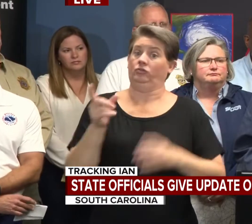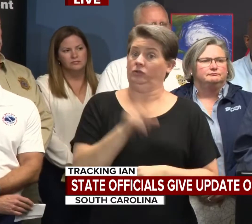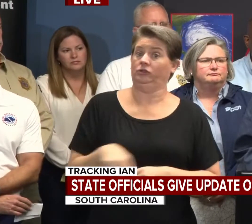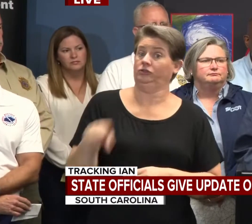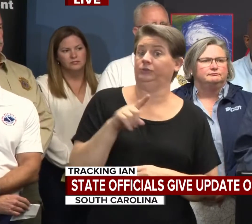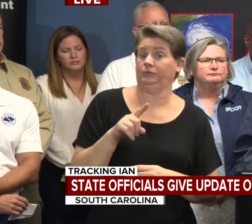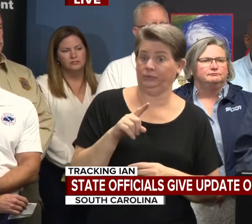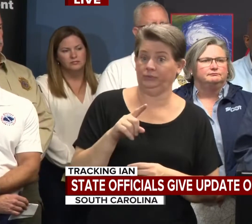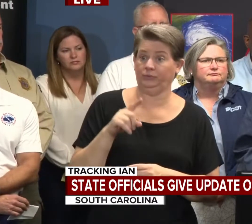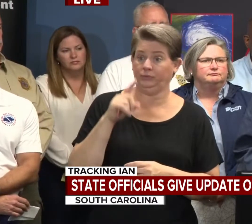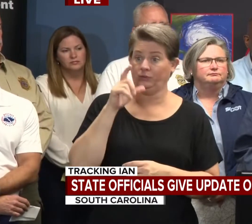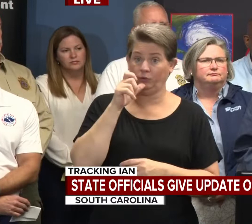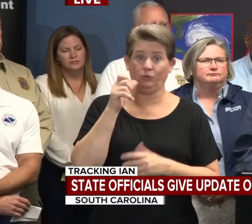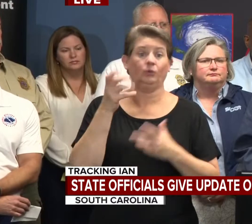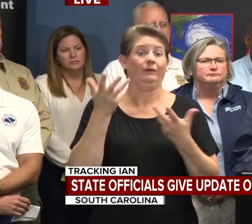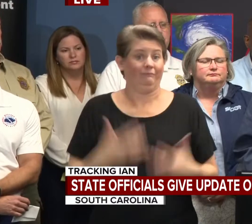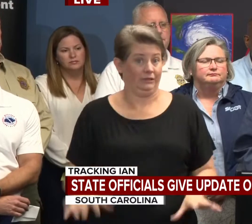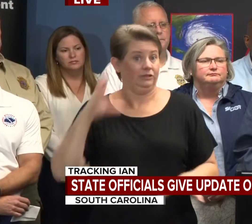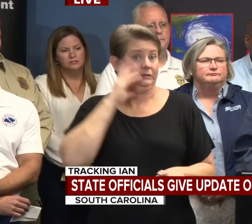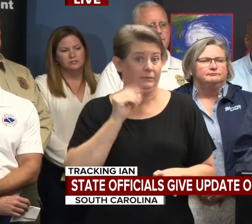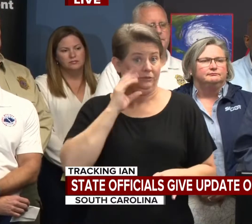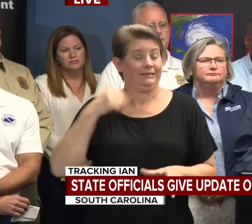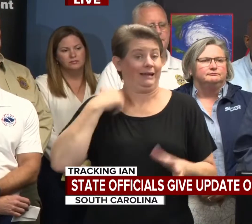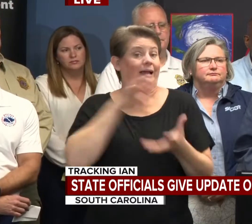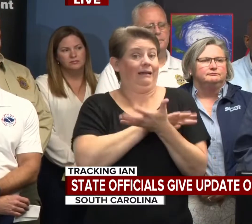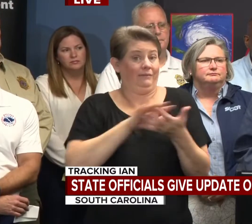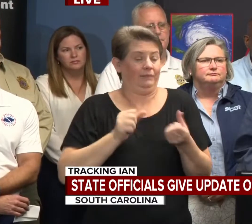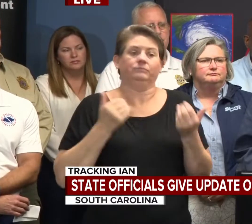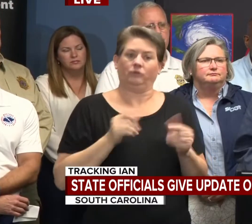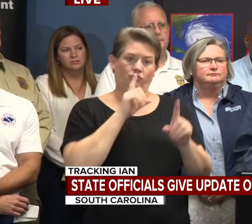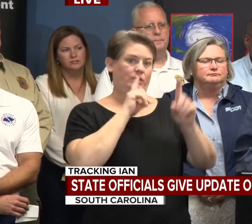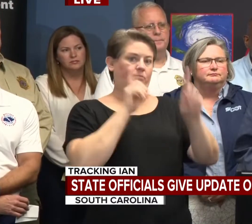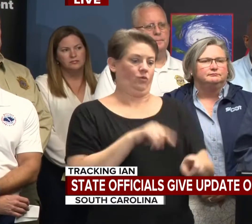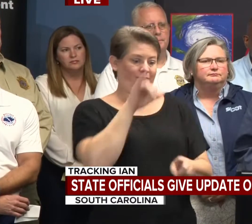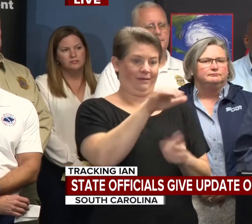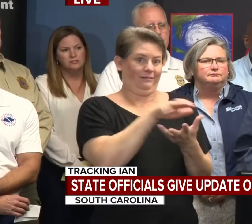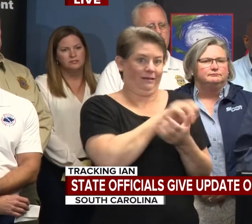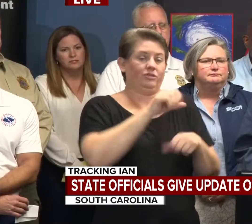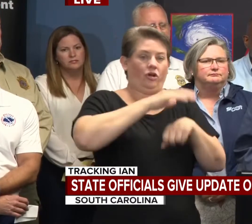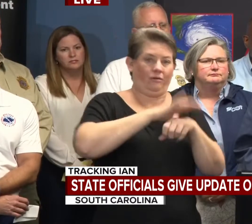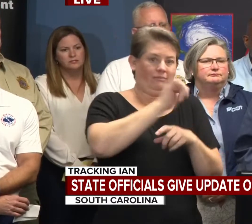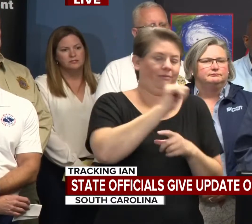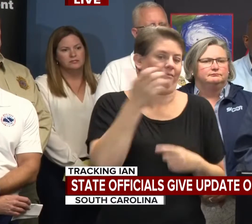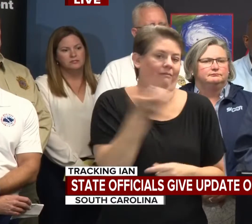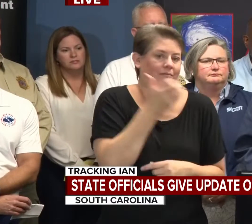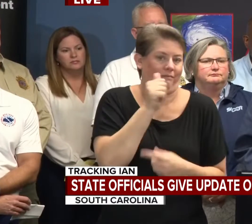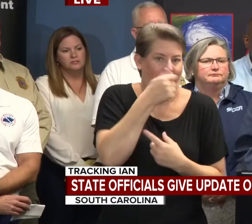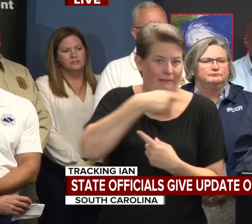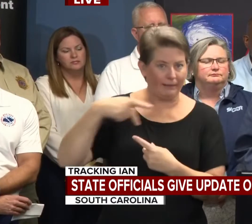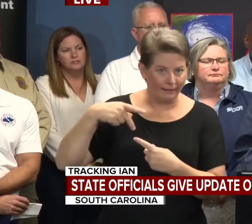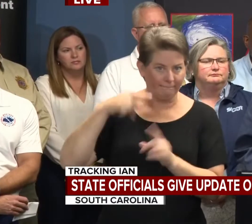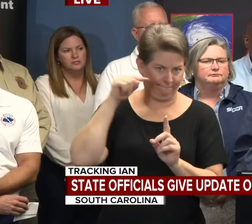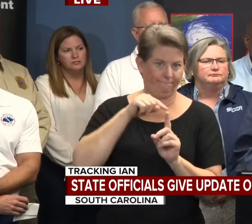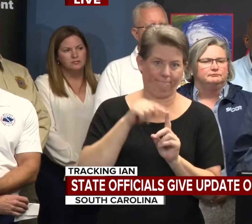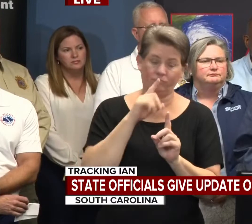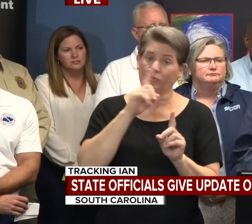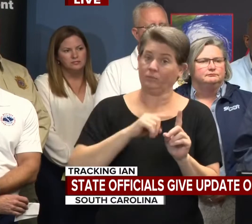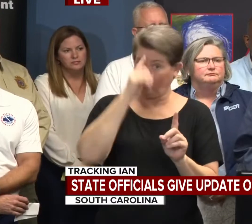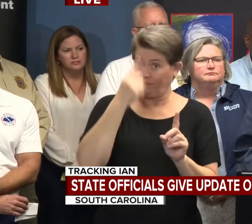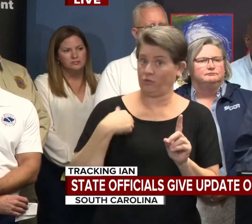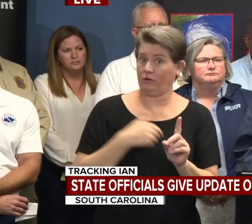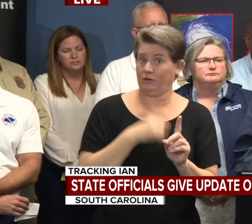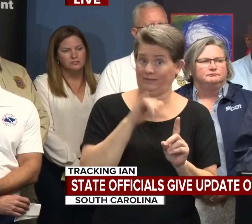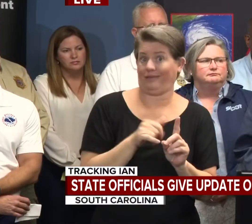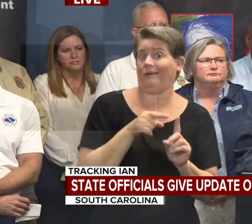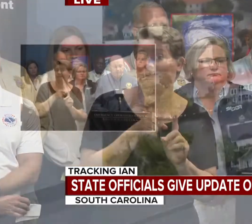that receive damage, to go ahead and report damage through that app, that South Carolina Emergency Manager mobile app. And